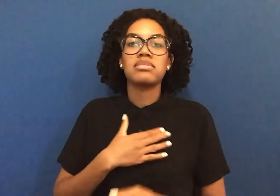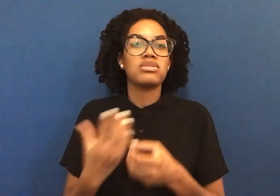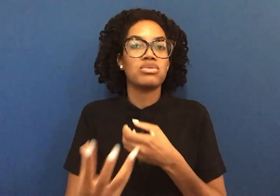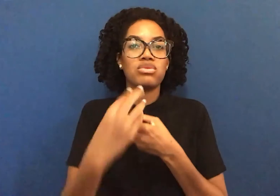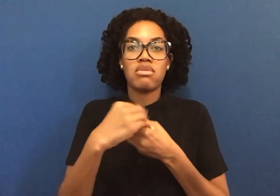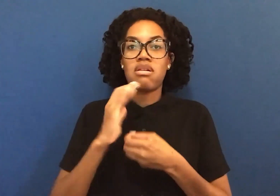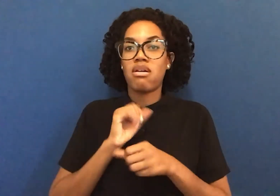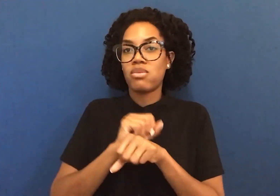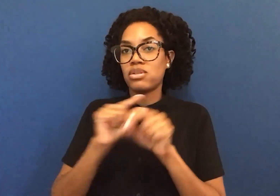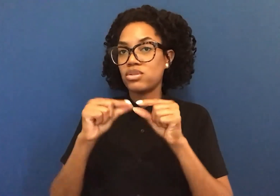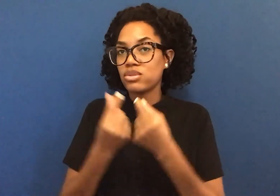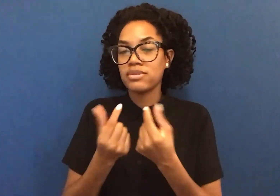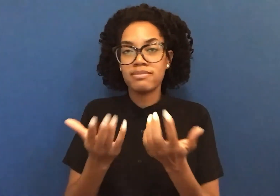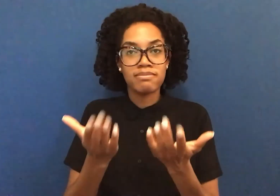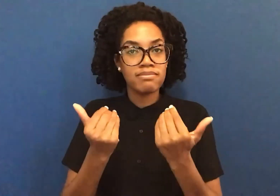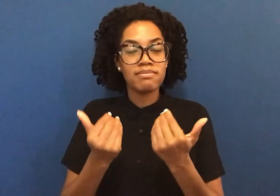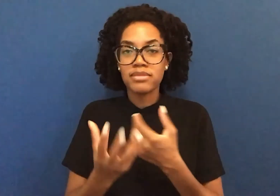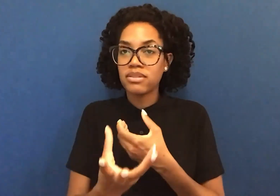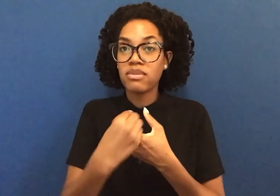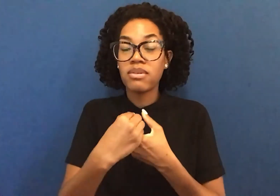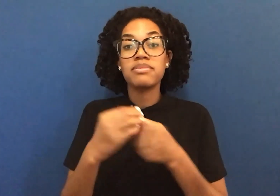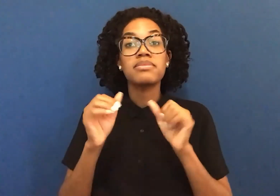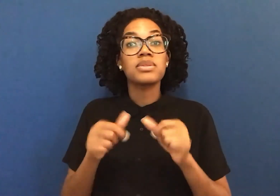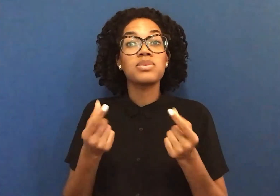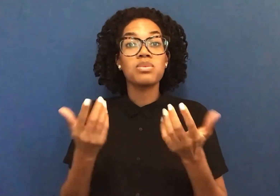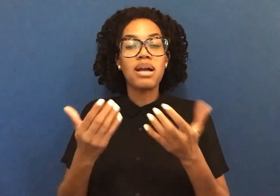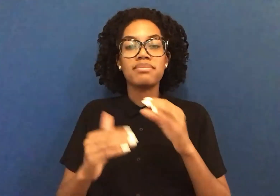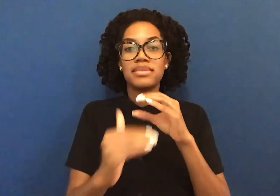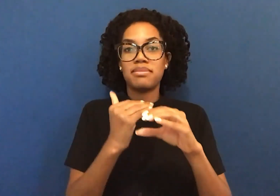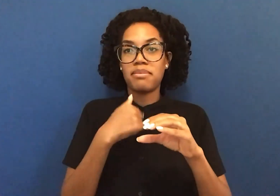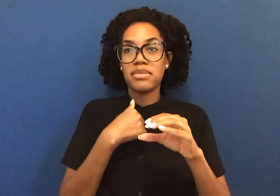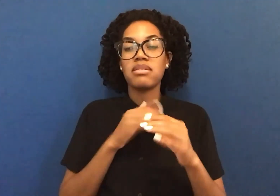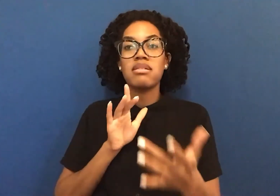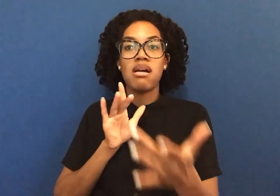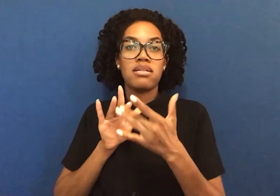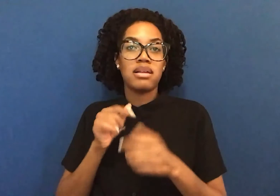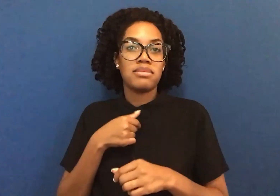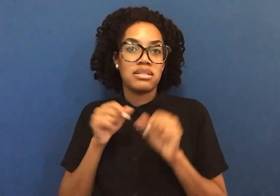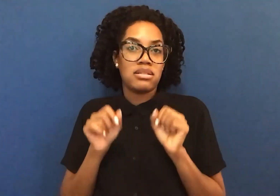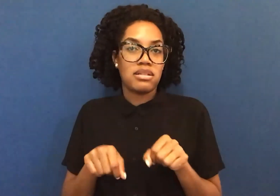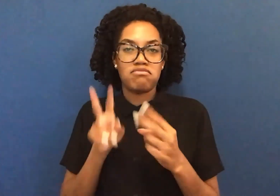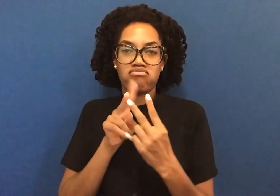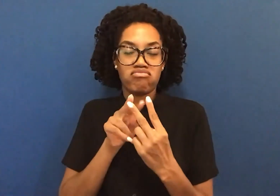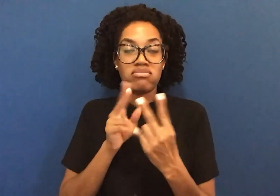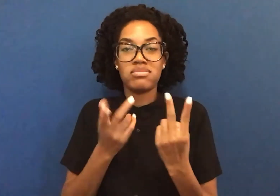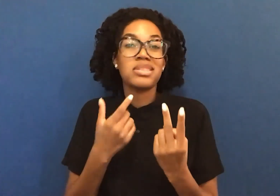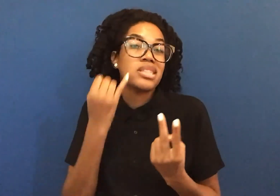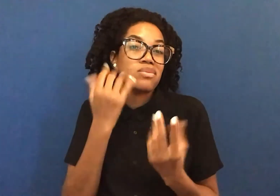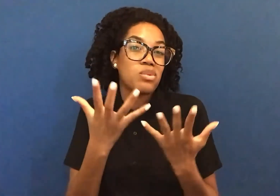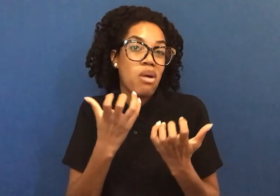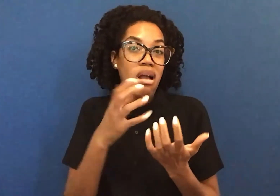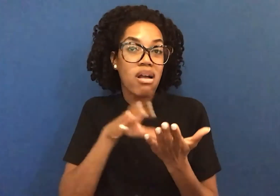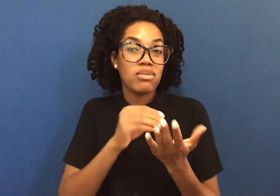involved. Folks can start by sending me an email or getting in touch with me just to learn more, or just dive right in and